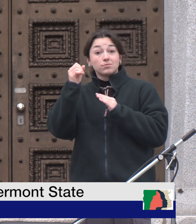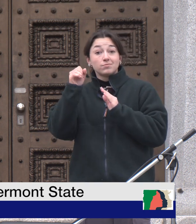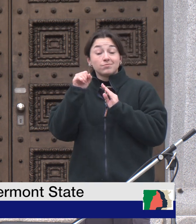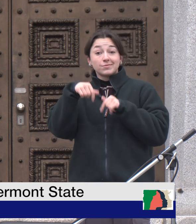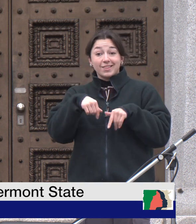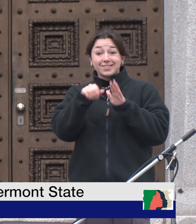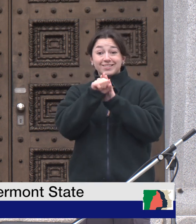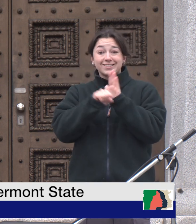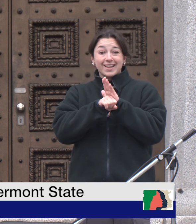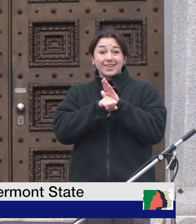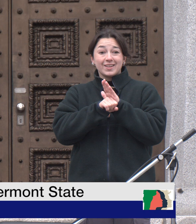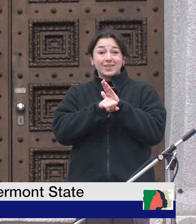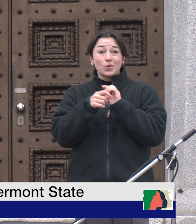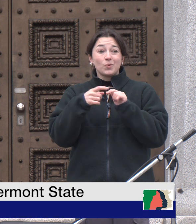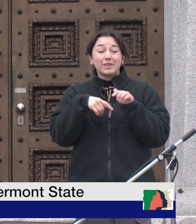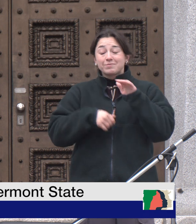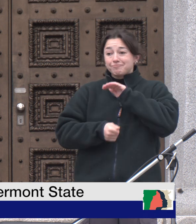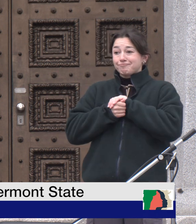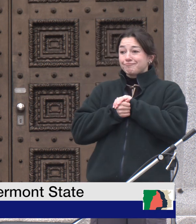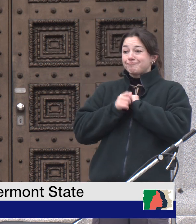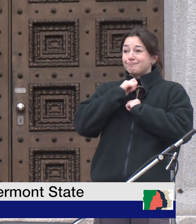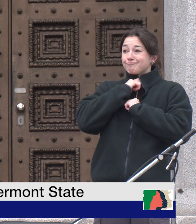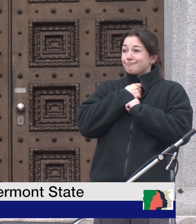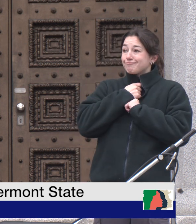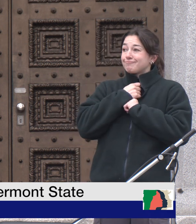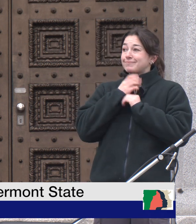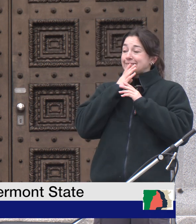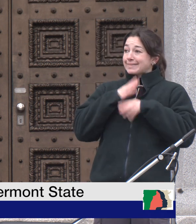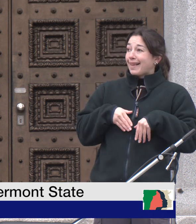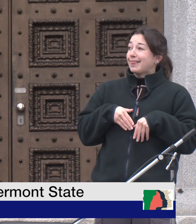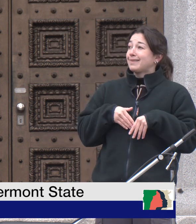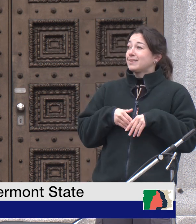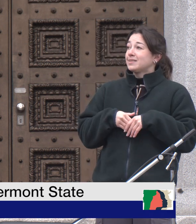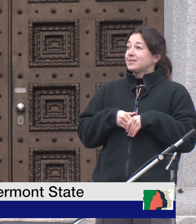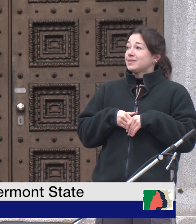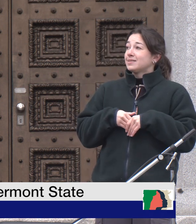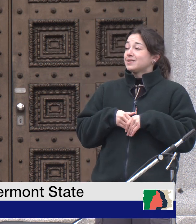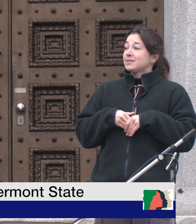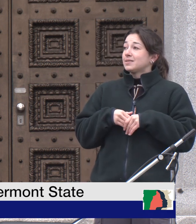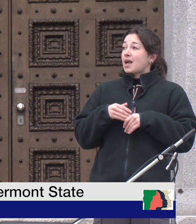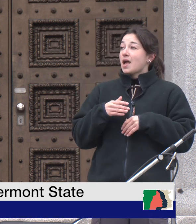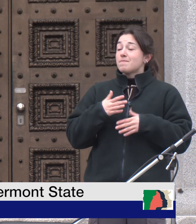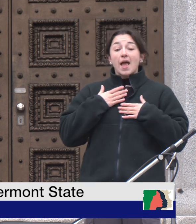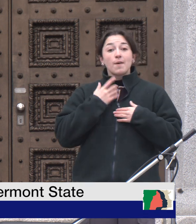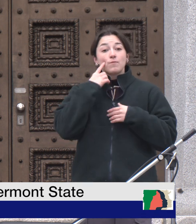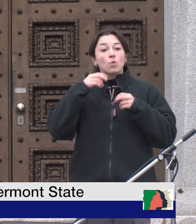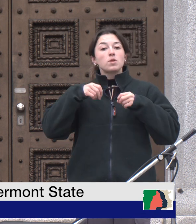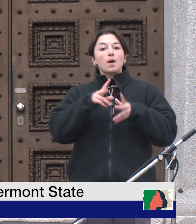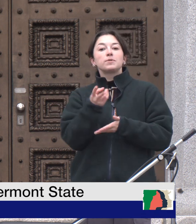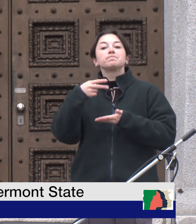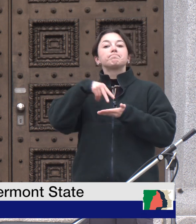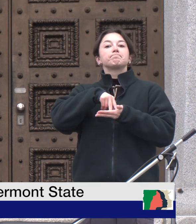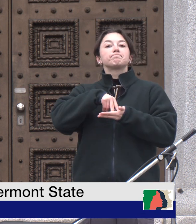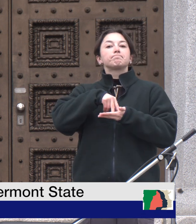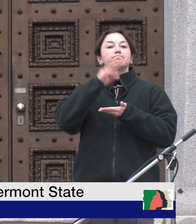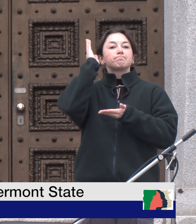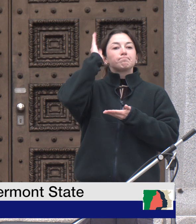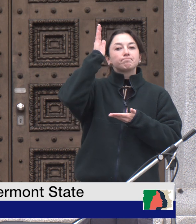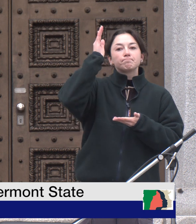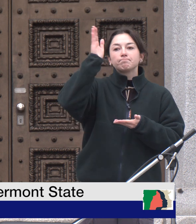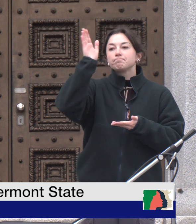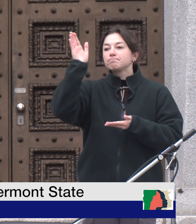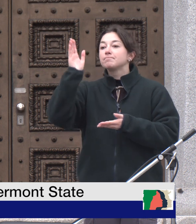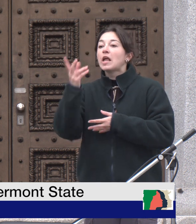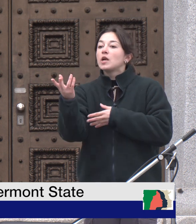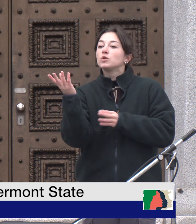cannot speak for themselves. I am grateful for the opportunity to stand here in front of you and the ability to join all of